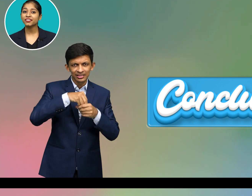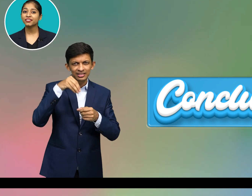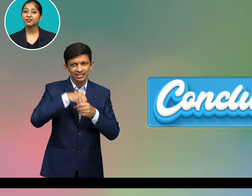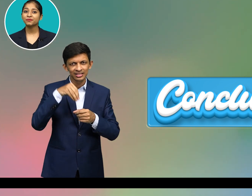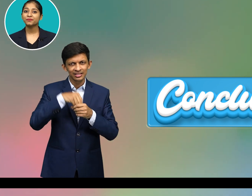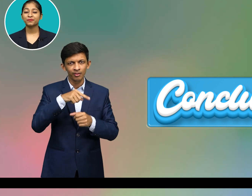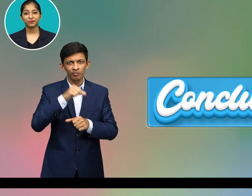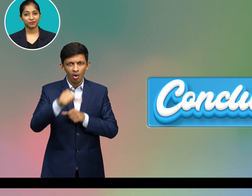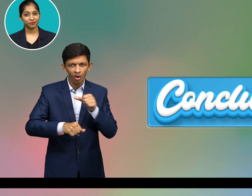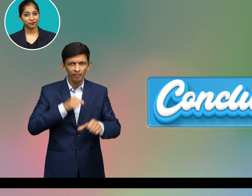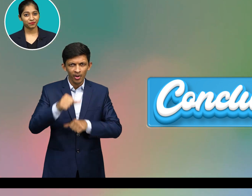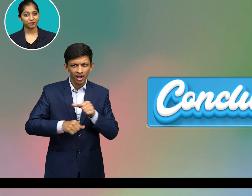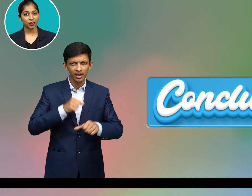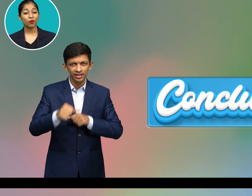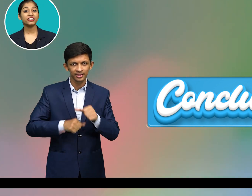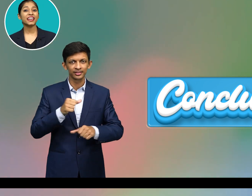diversification,